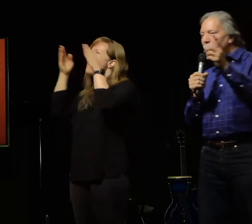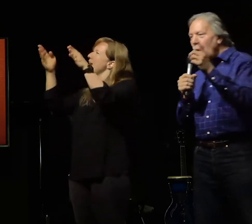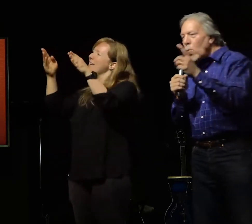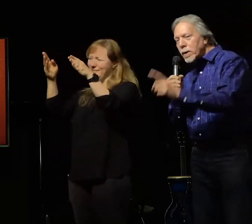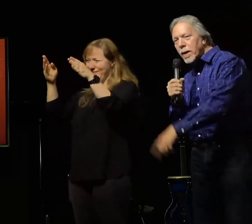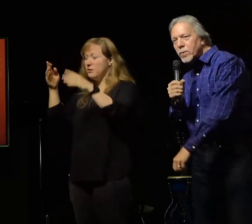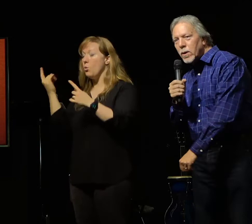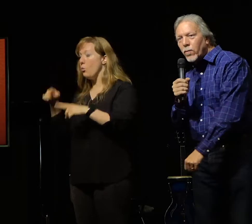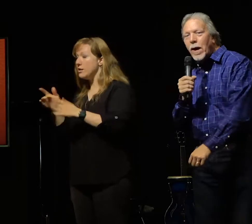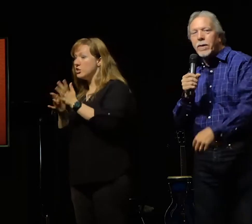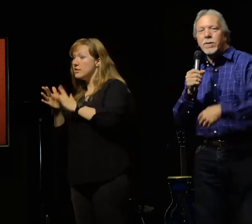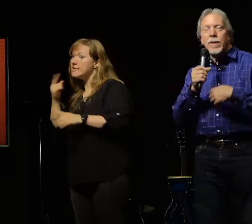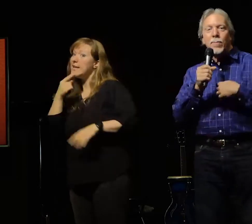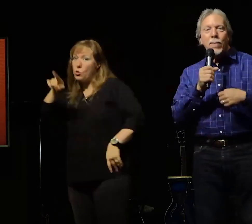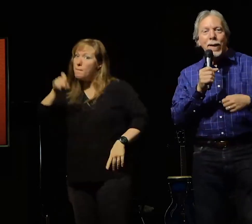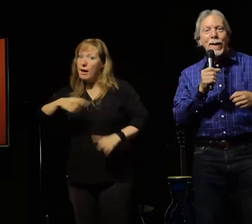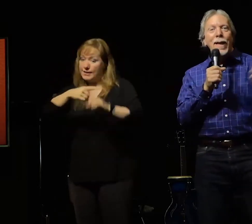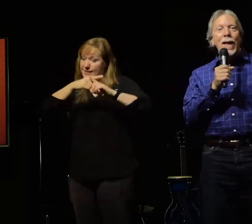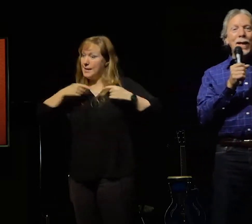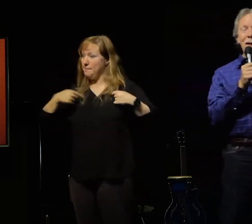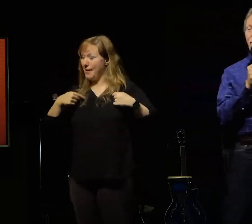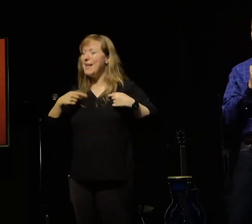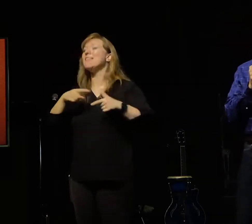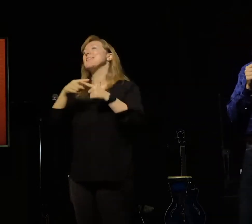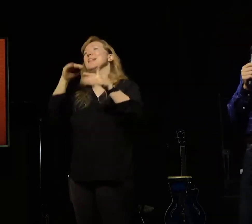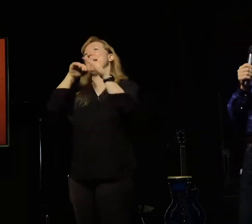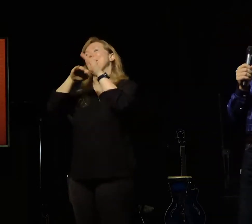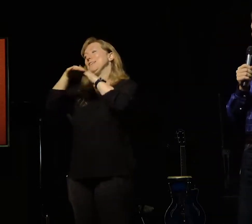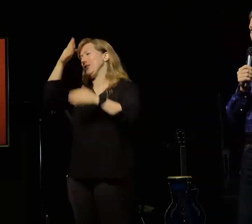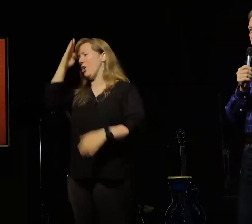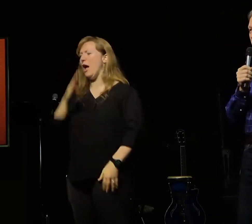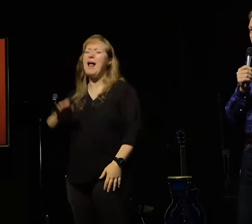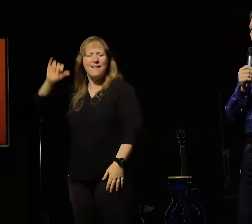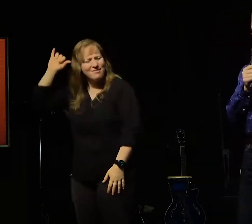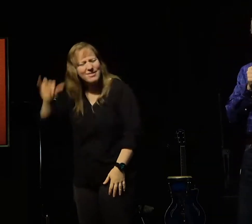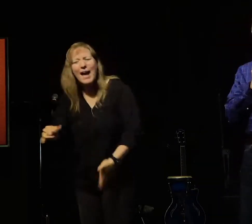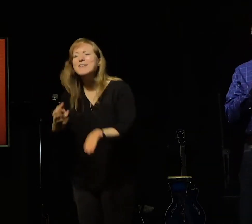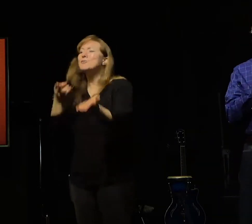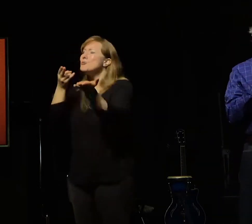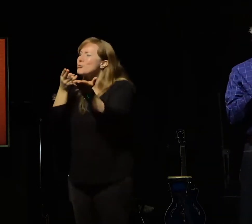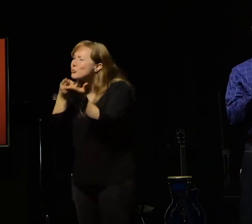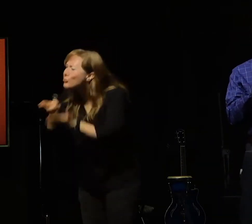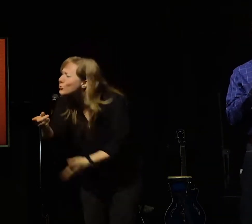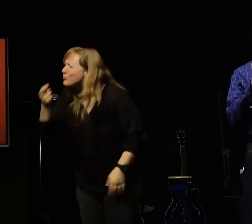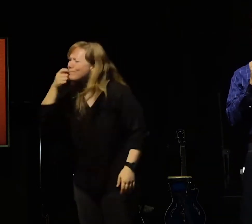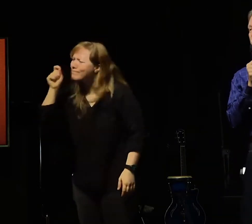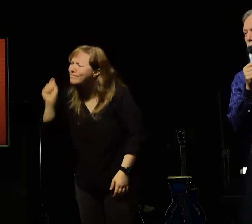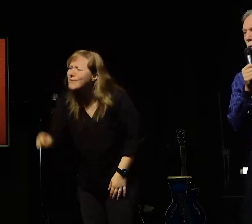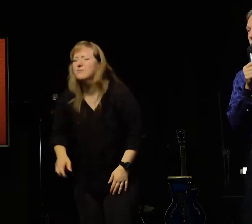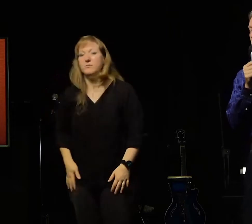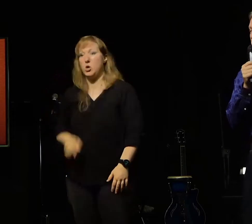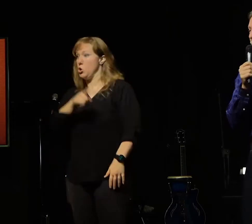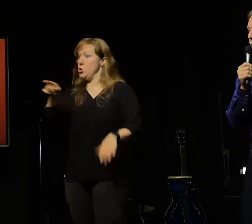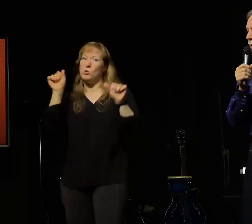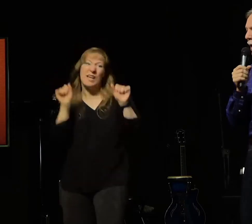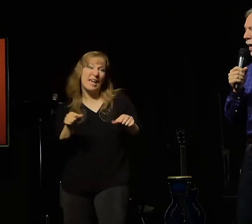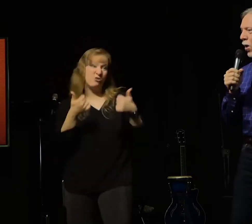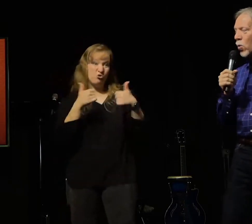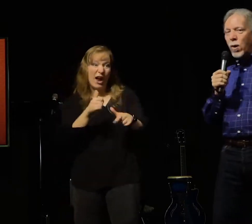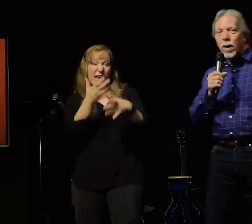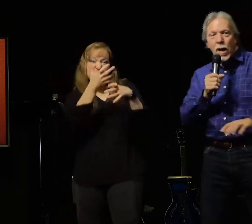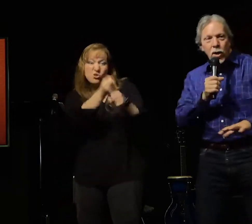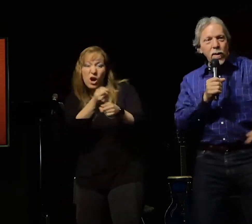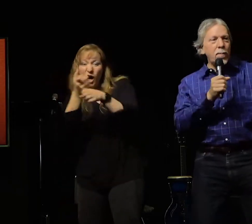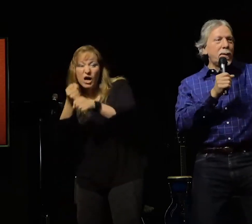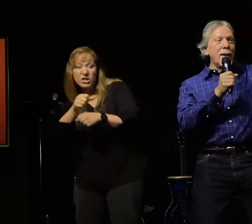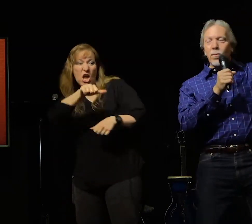said, no one comes to the Father except by me, that was the absolute truth. And you can put your trust in other historical figures who